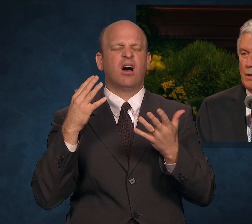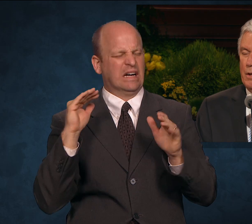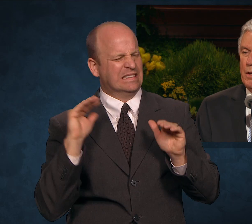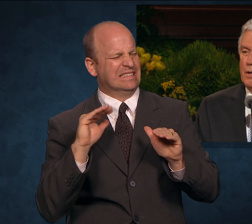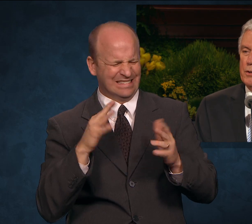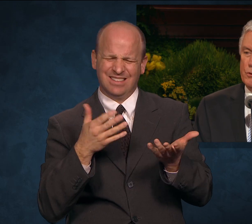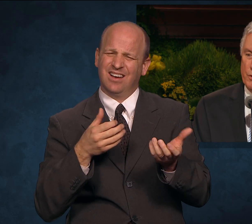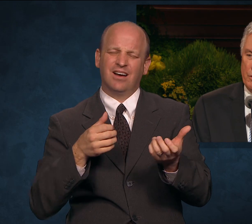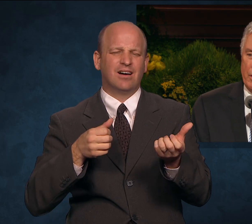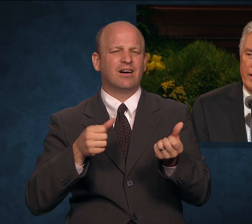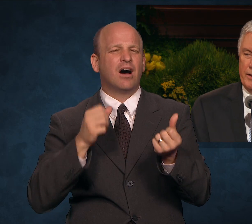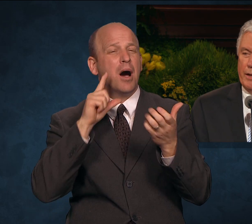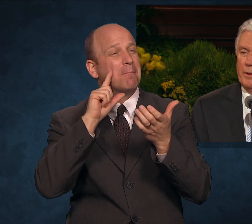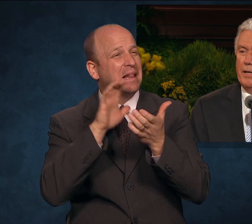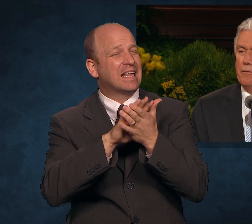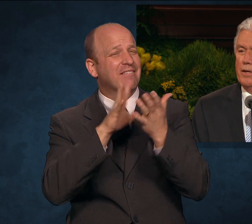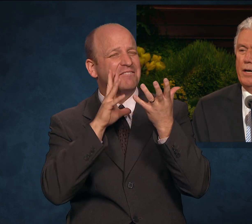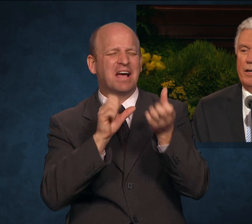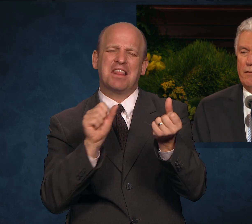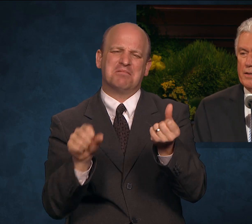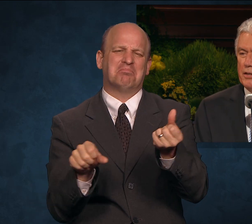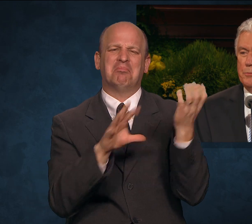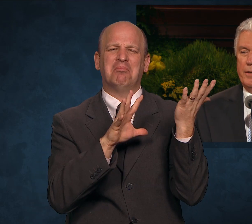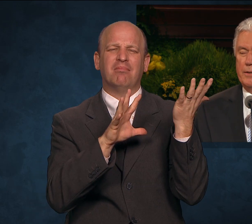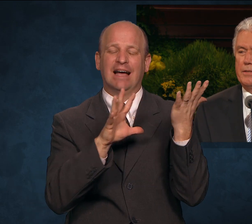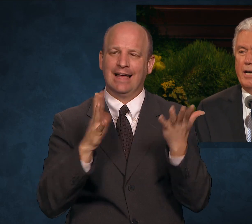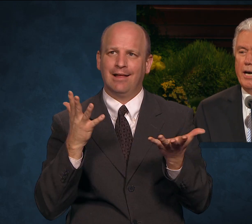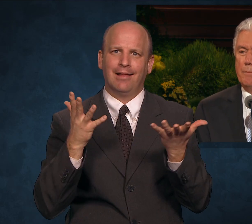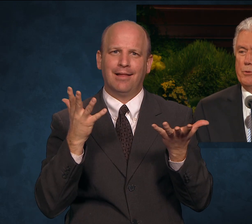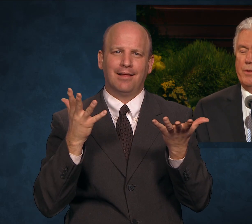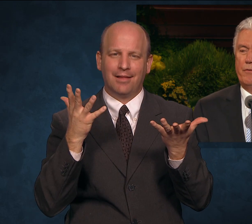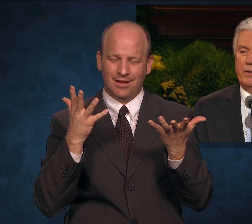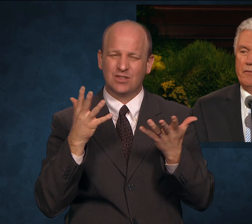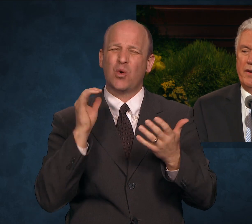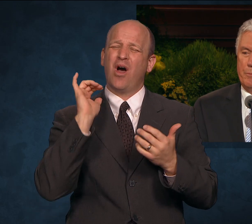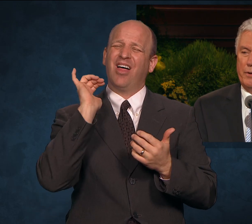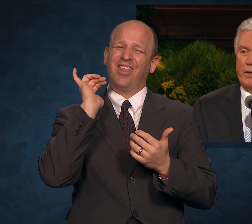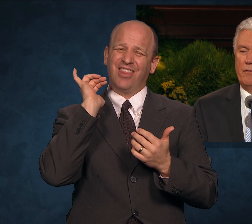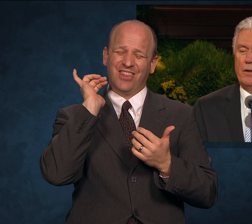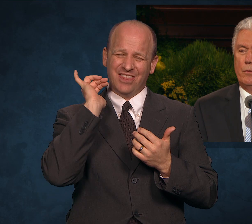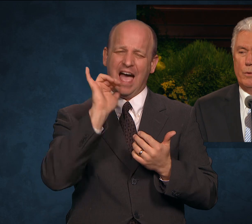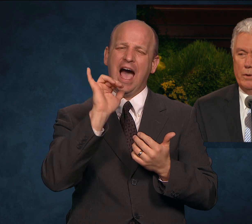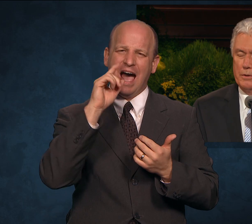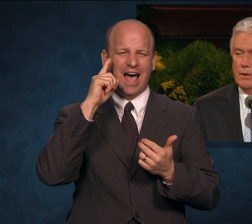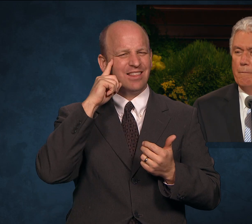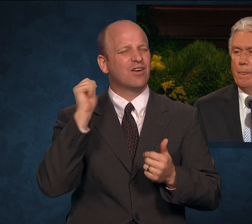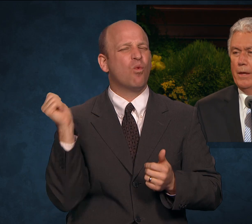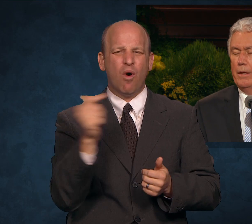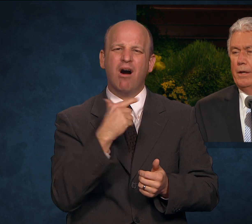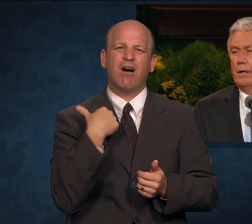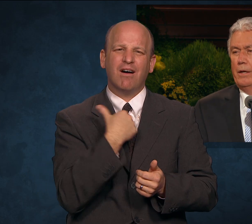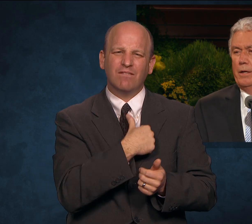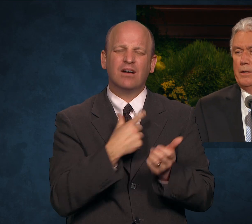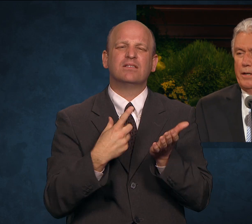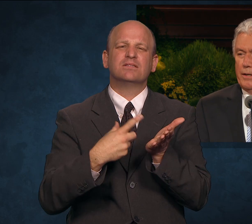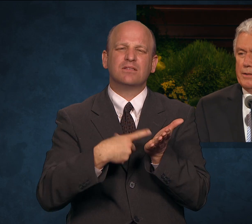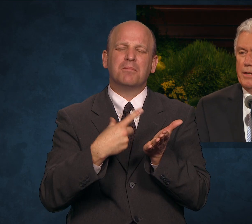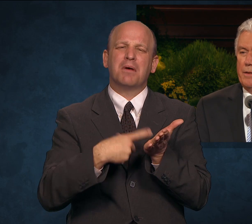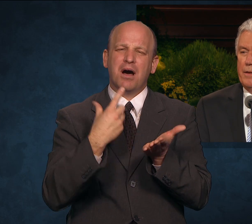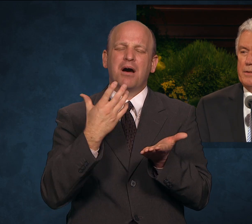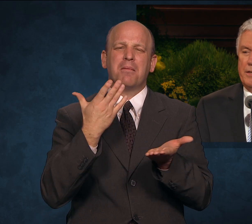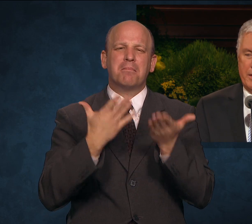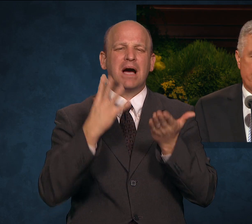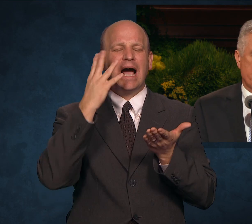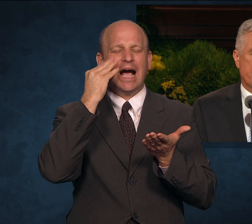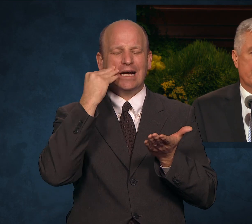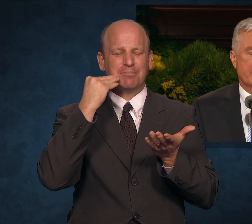true sooner or later I believe that all of us experience times when the very fabric of our world tears